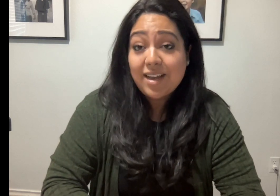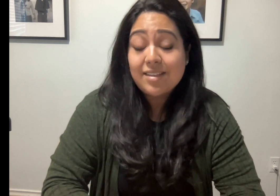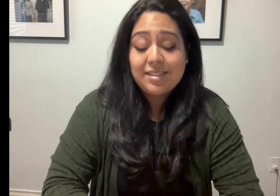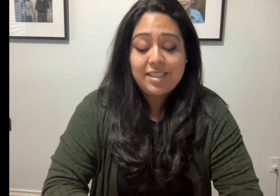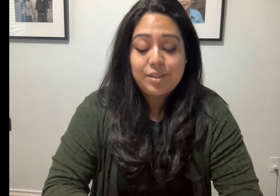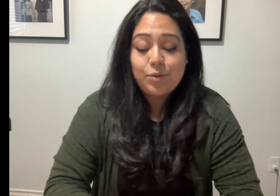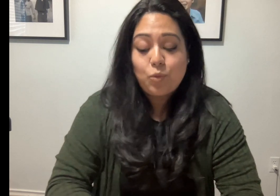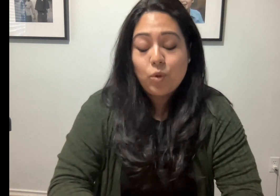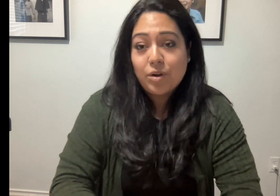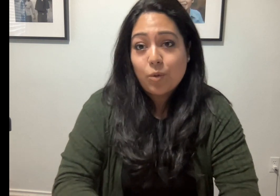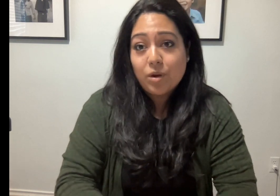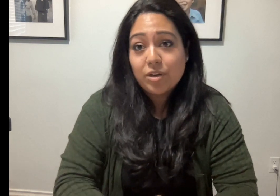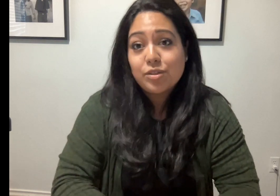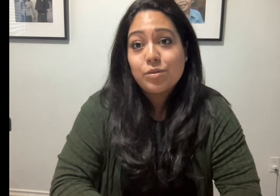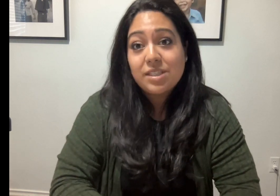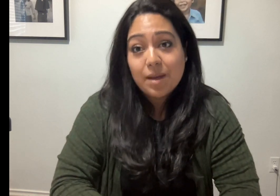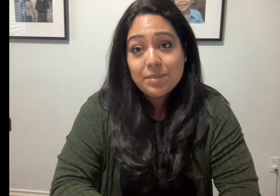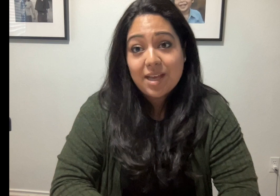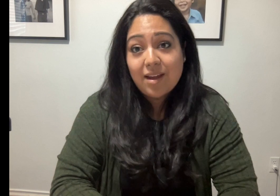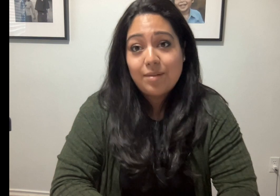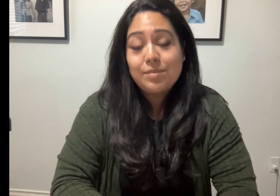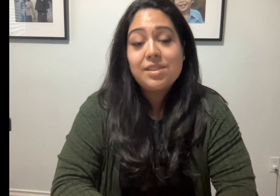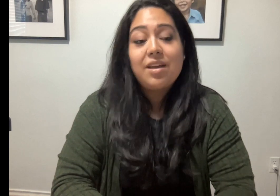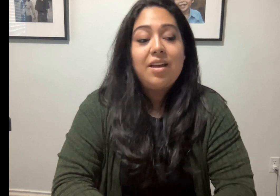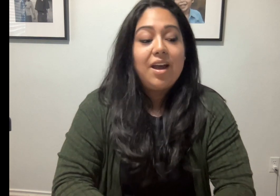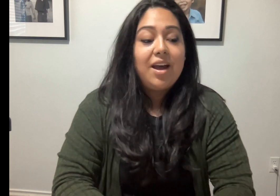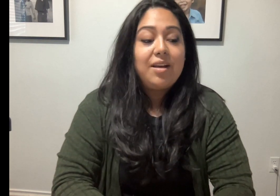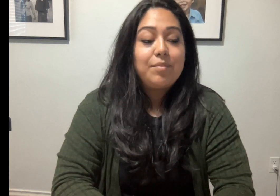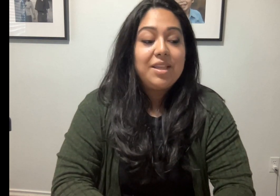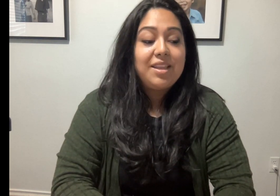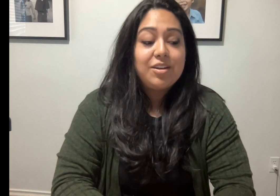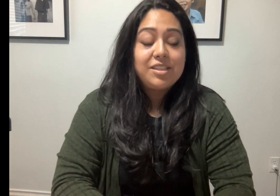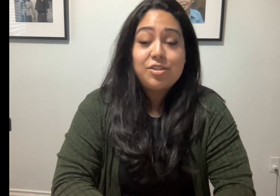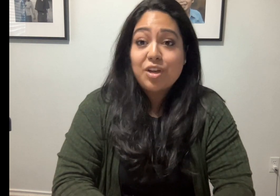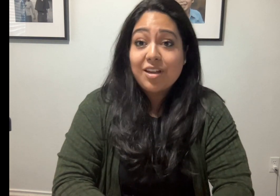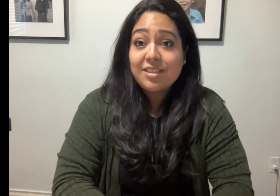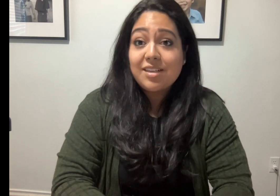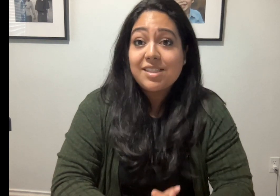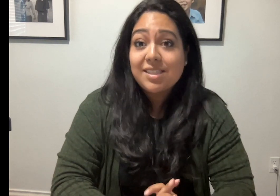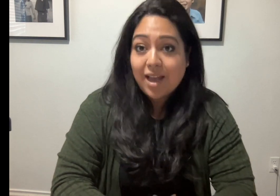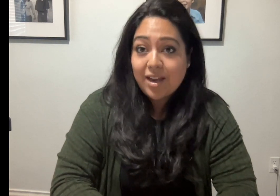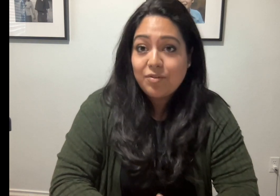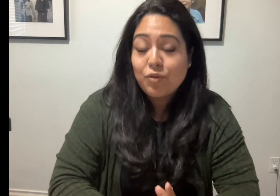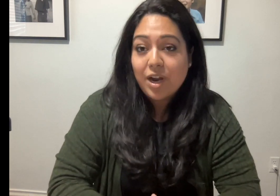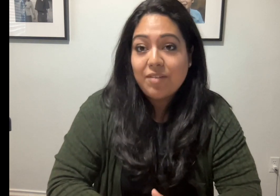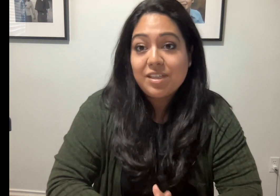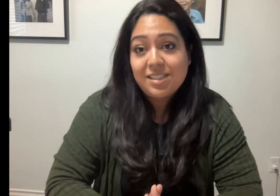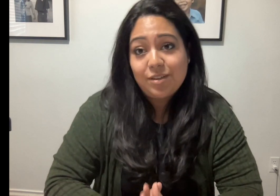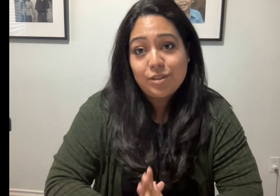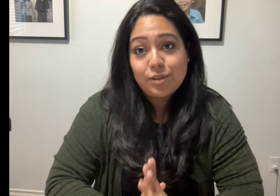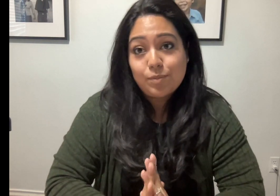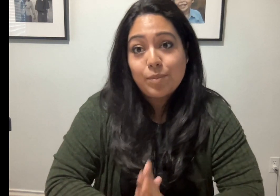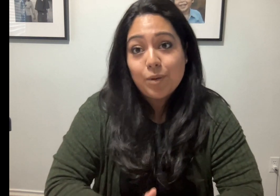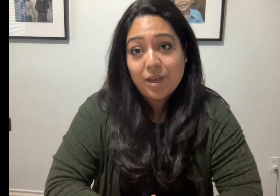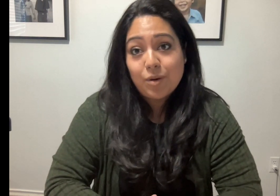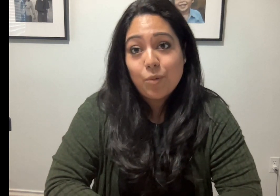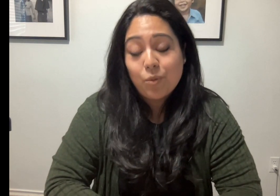syntax, its own word order. So sometimes there is not a sign for every single spoken